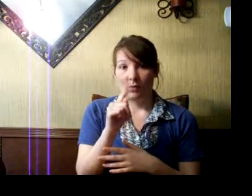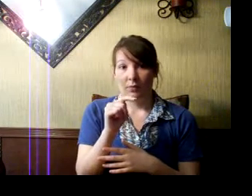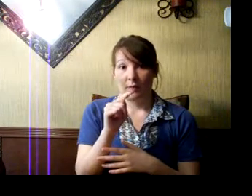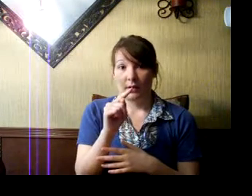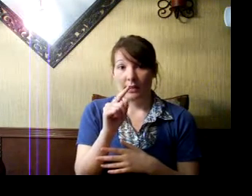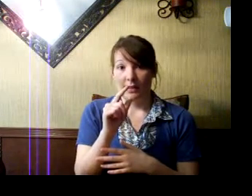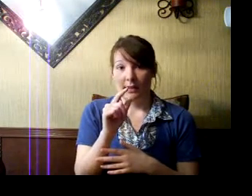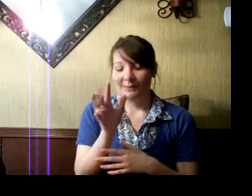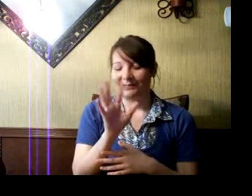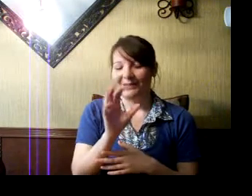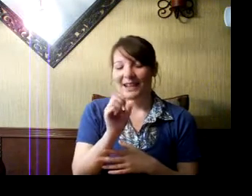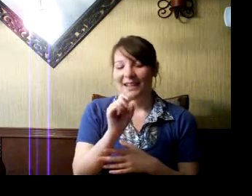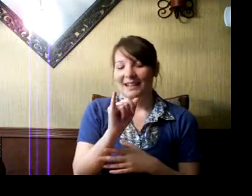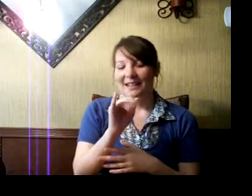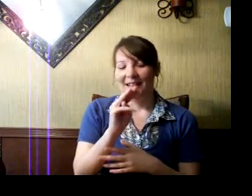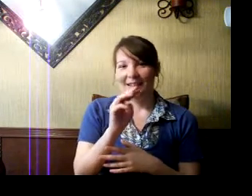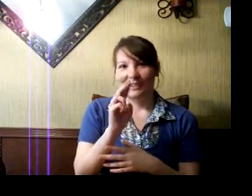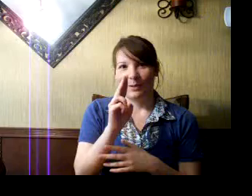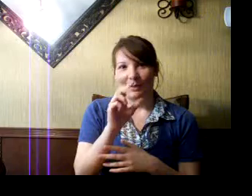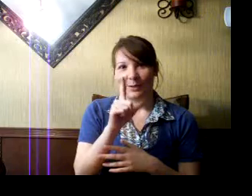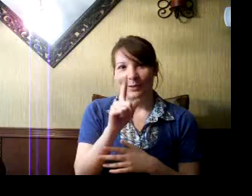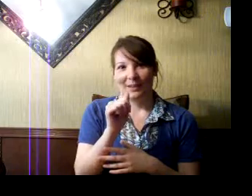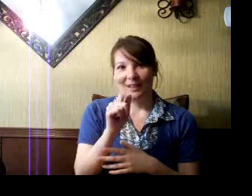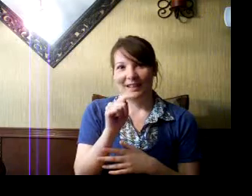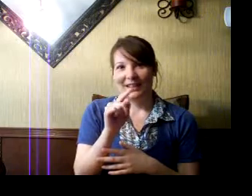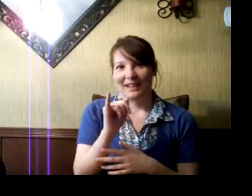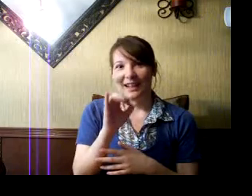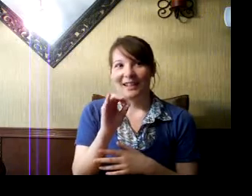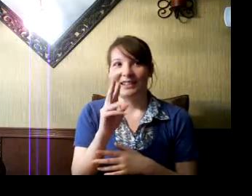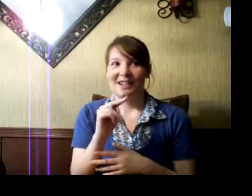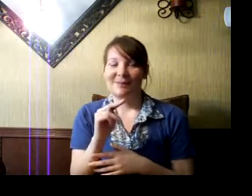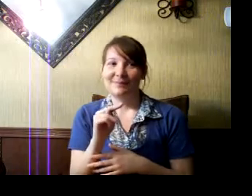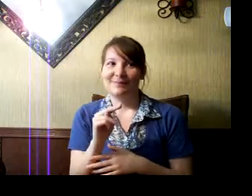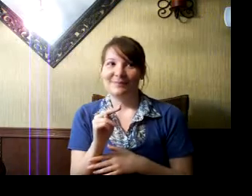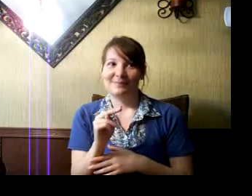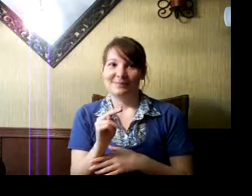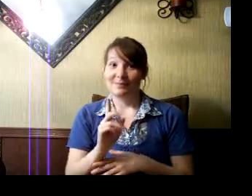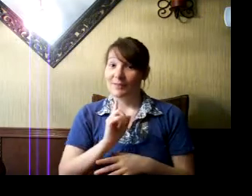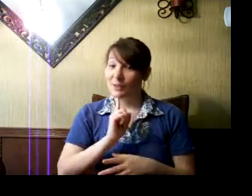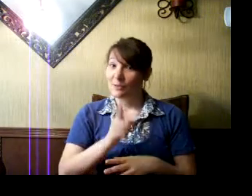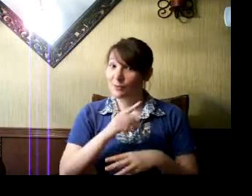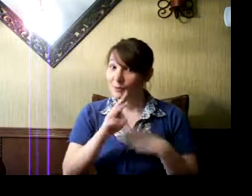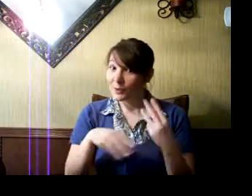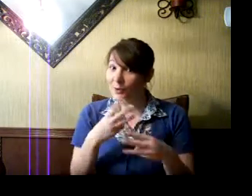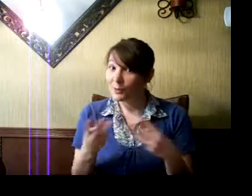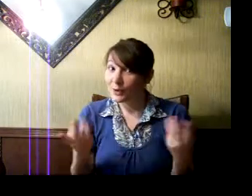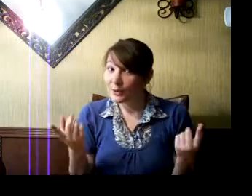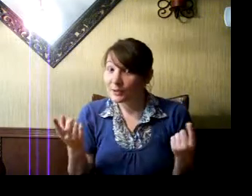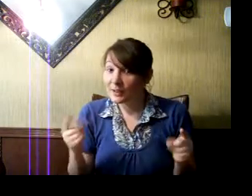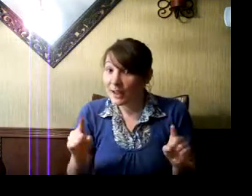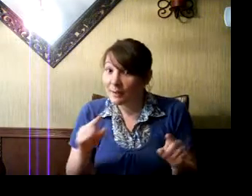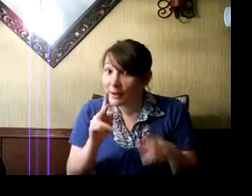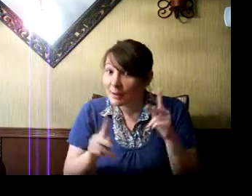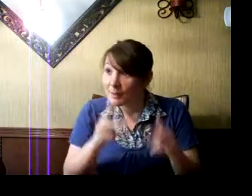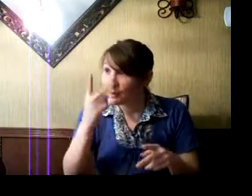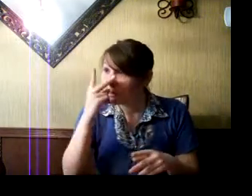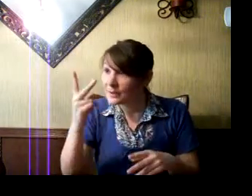Now, in the real world, nobody has really seen a comprehension. That's an abstraction. That's a